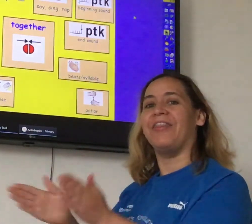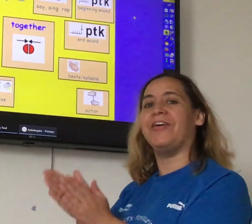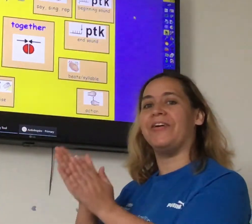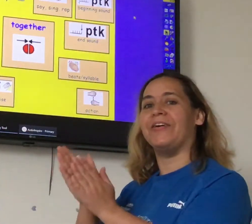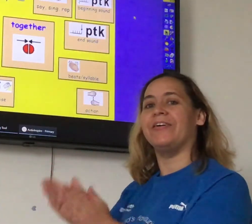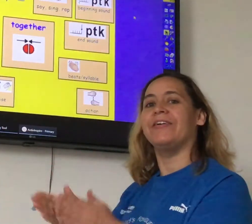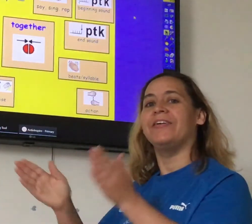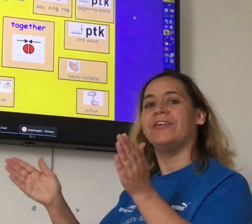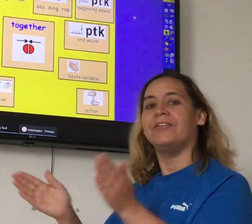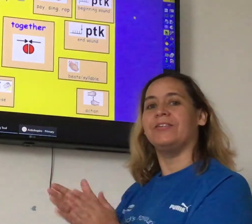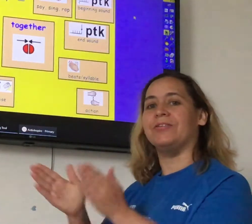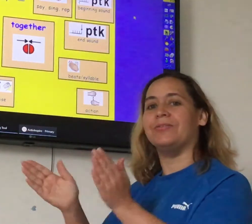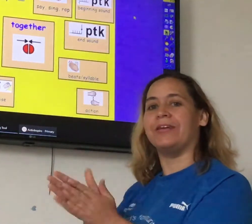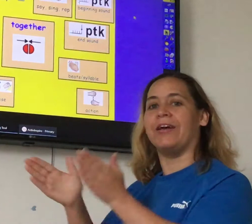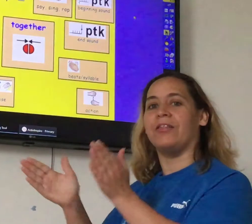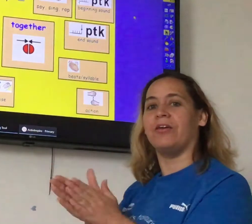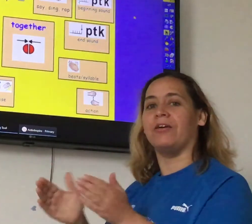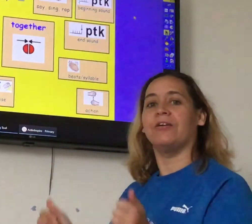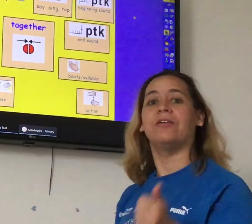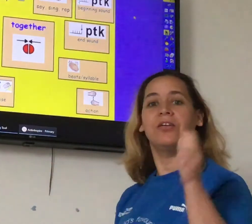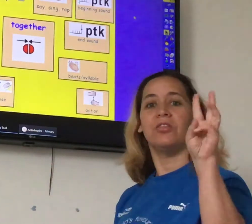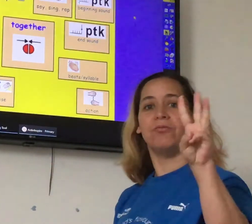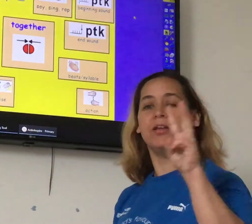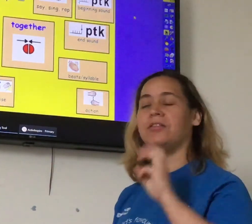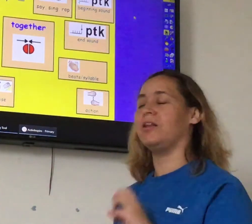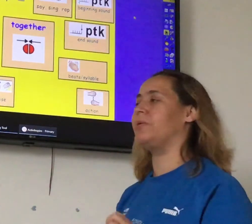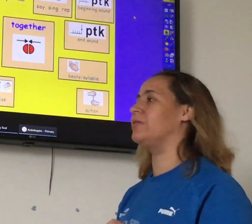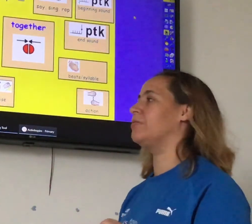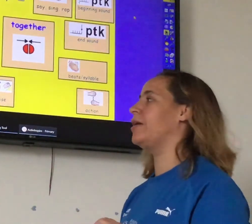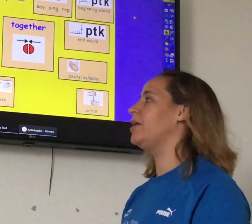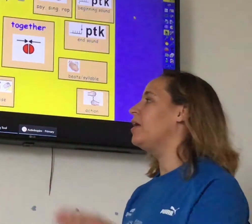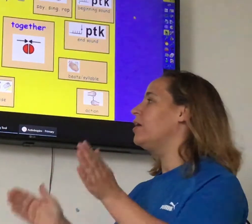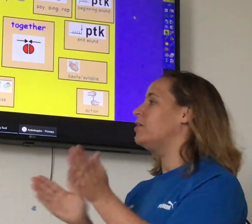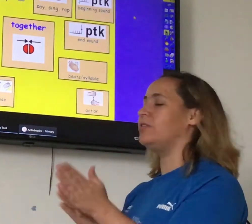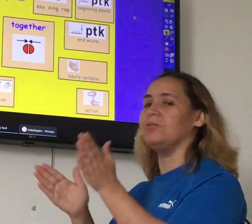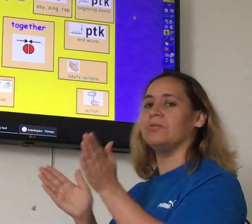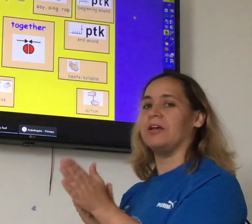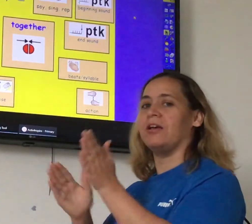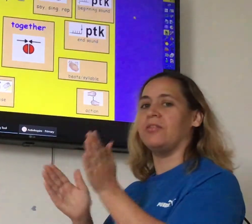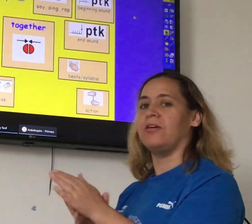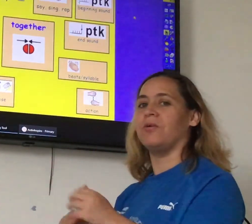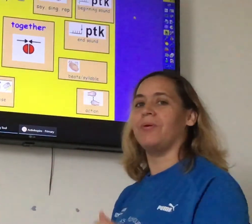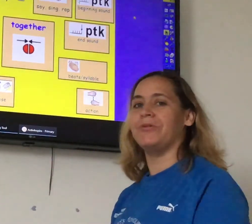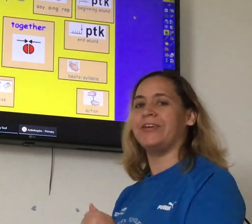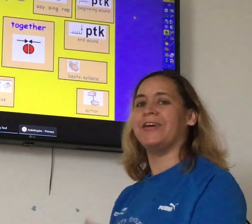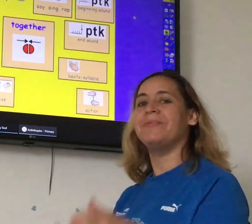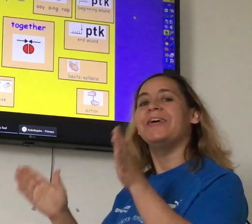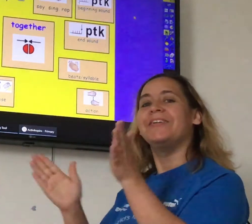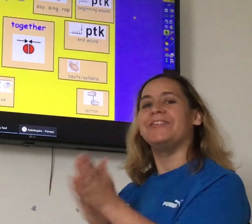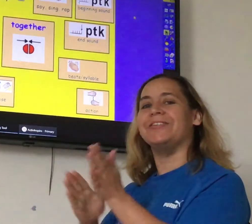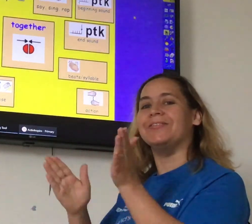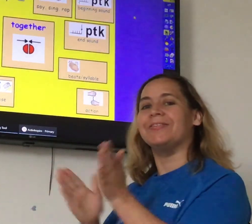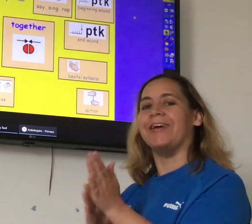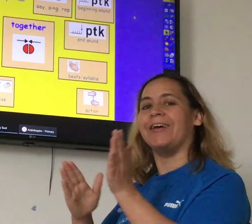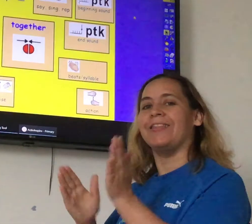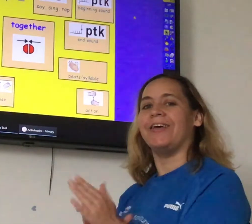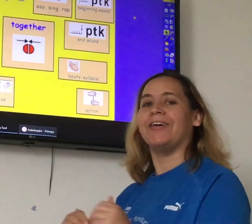Together, together. Three syllables, ready? Together. One more time. Together.